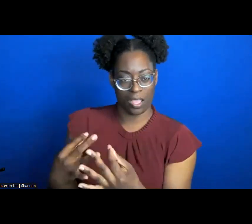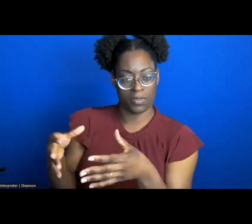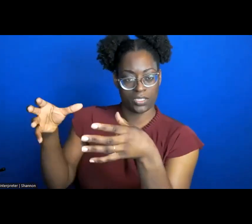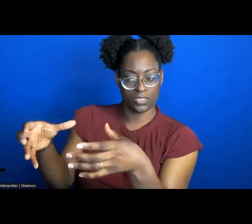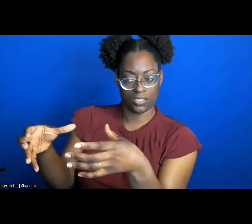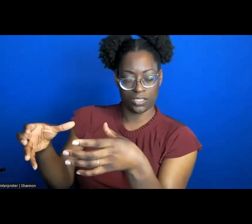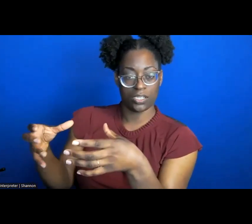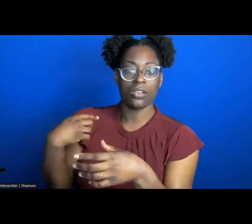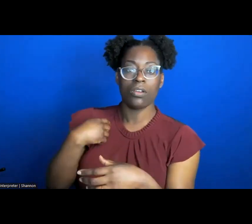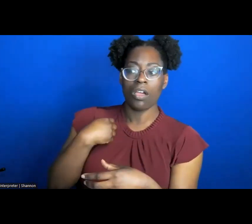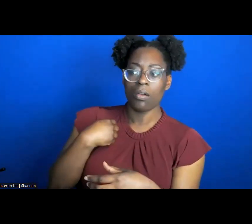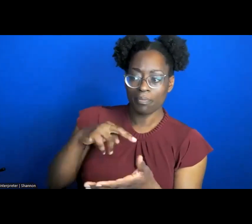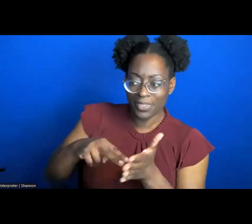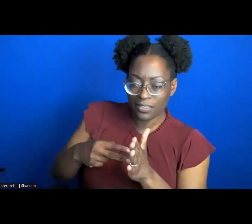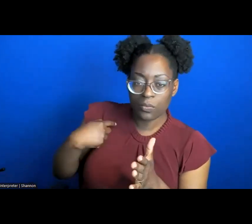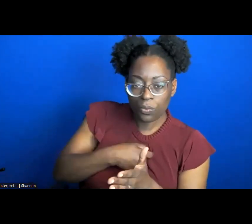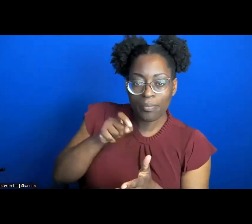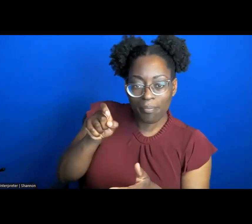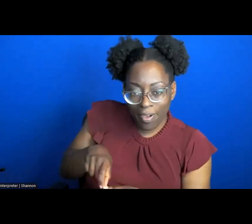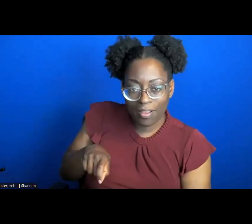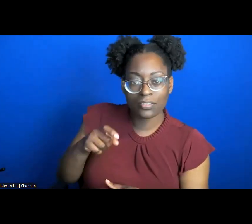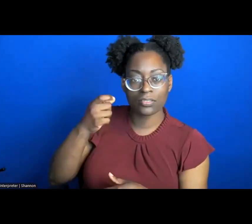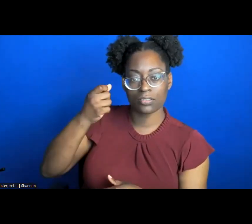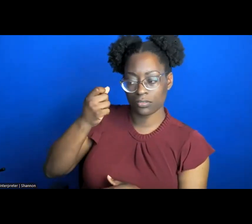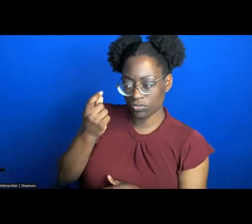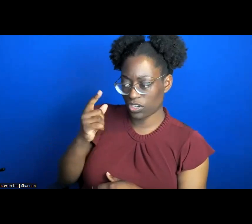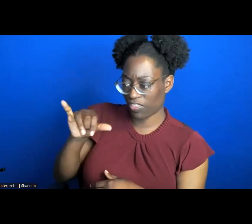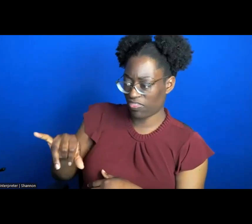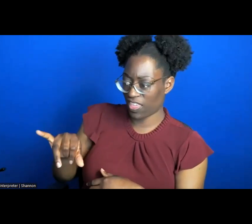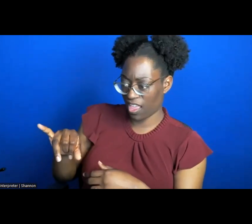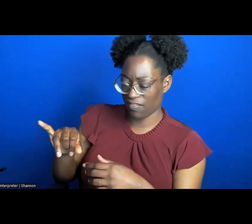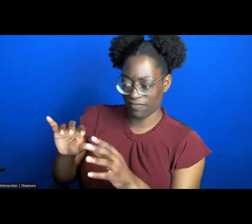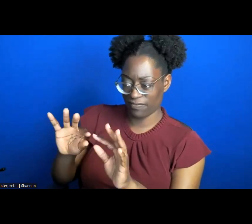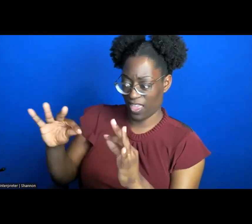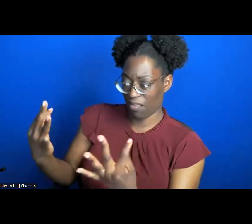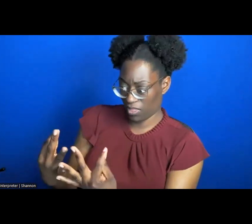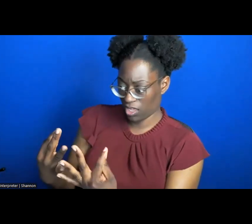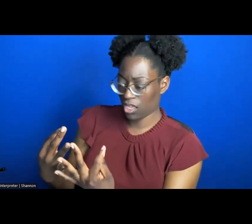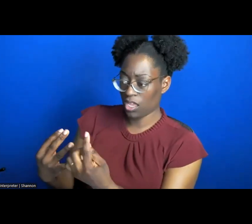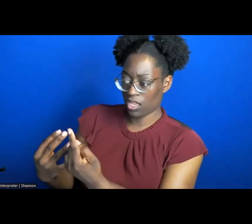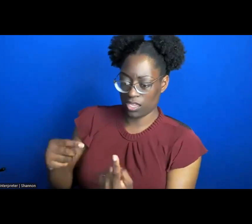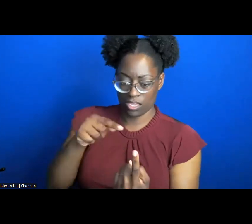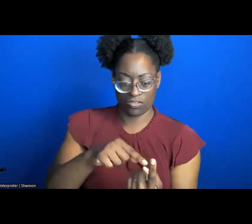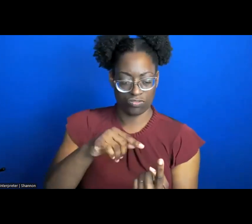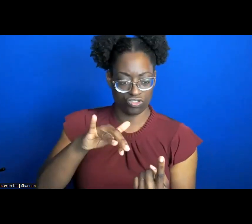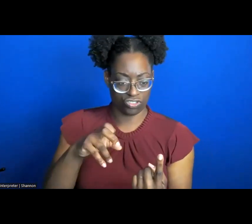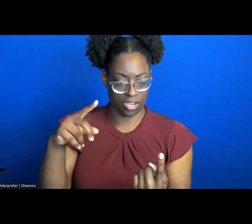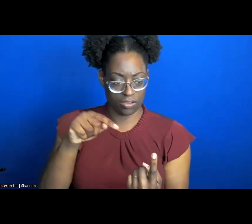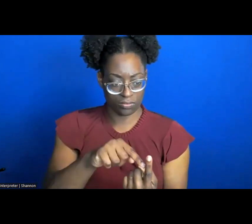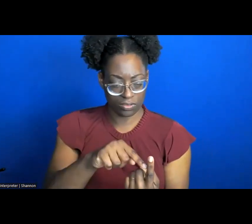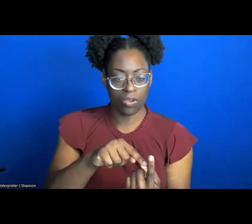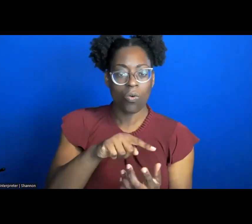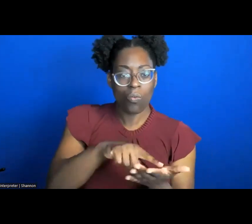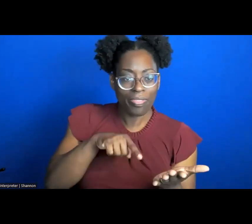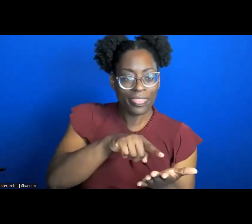family, culture, and community, and that children and adults achieve their full potential in relationships built on trust